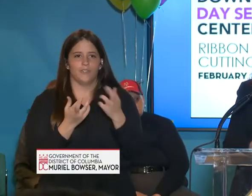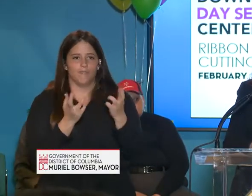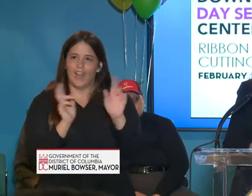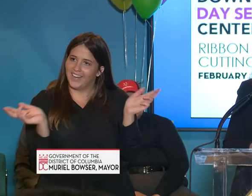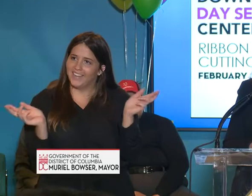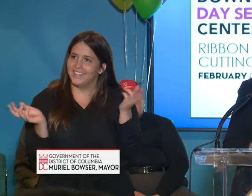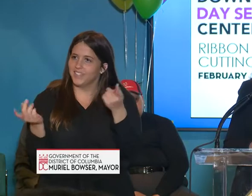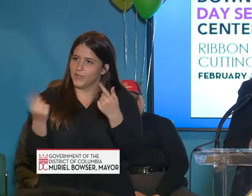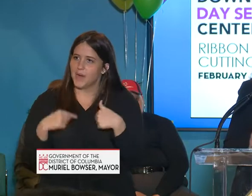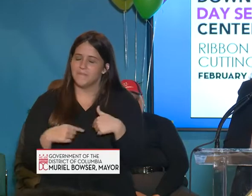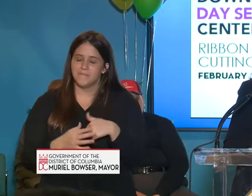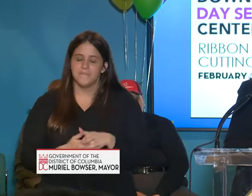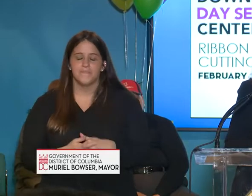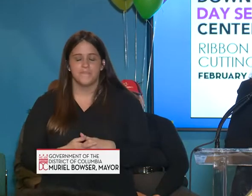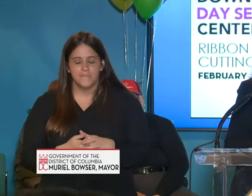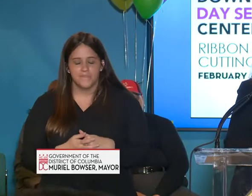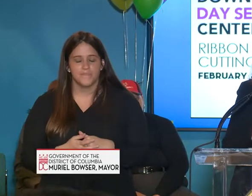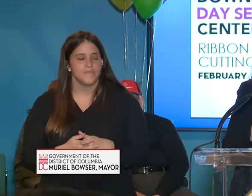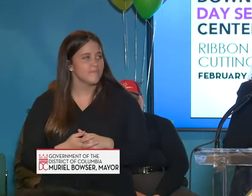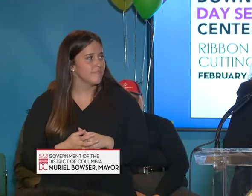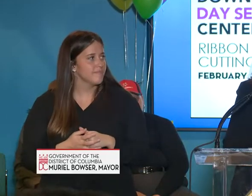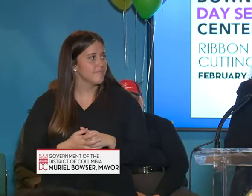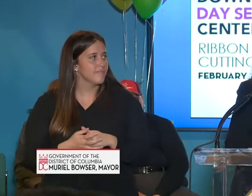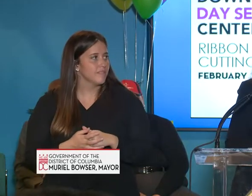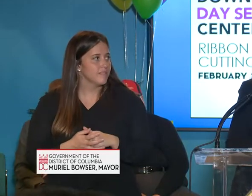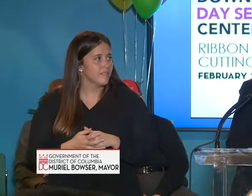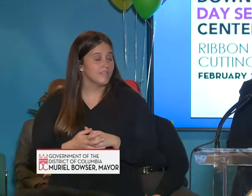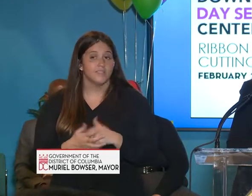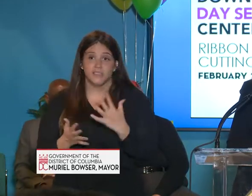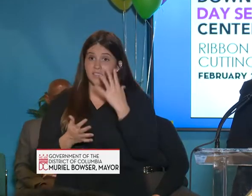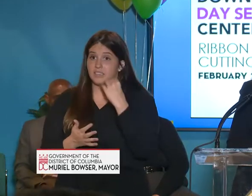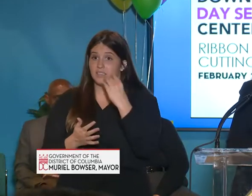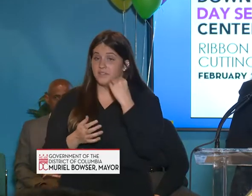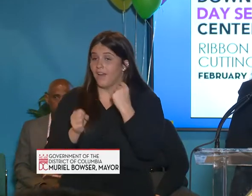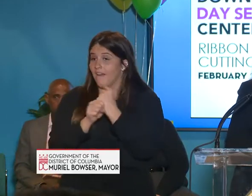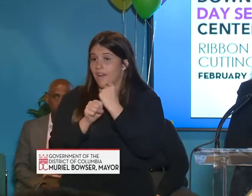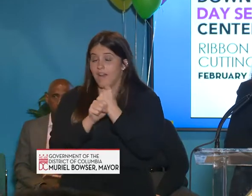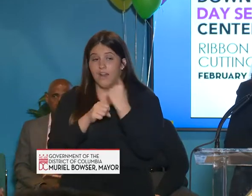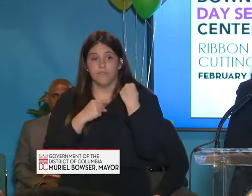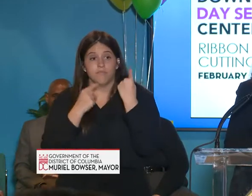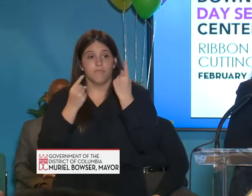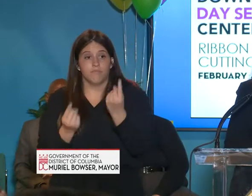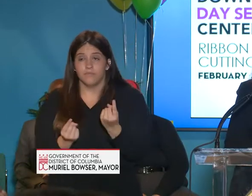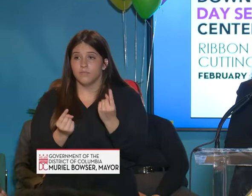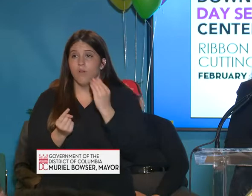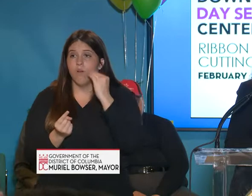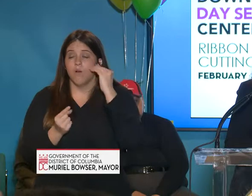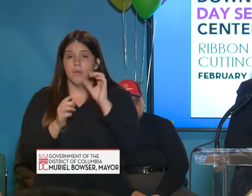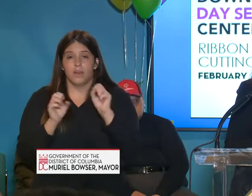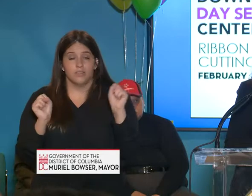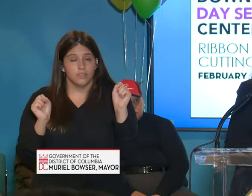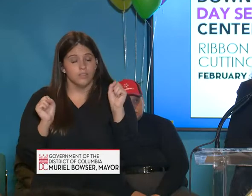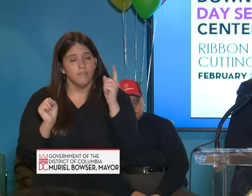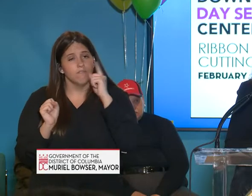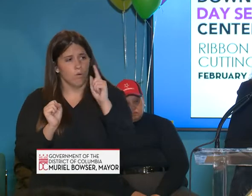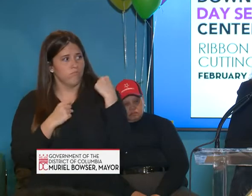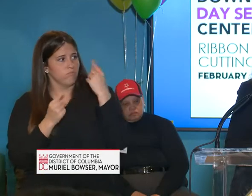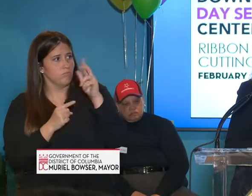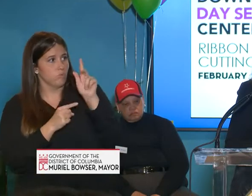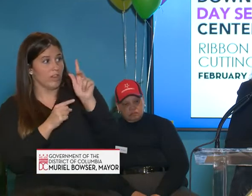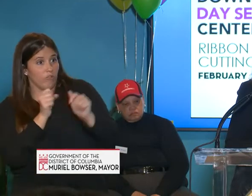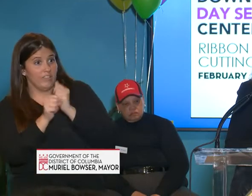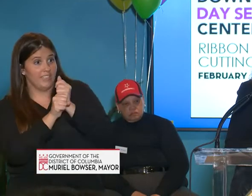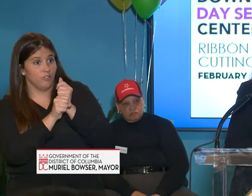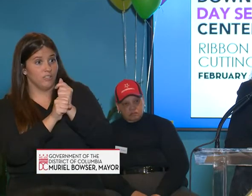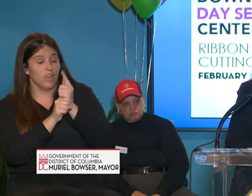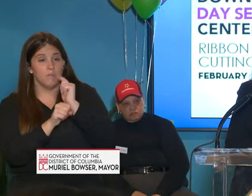so come. You know, I have been experiencing fighting homelessness for about 23 years now, and I've been working